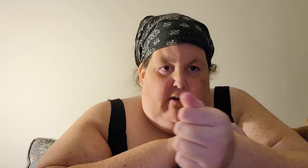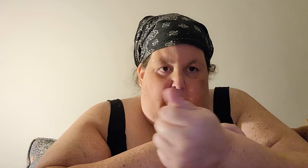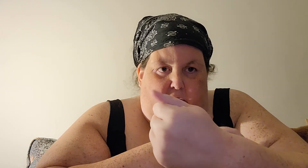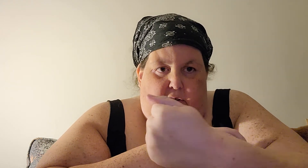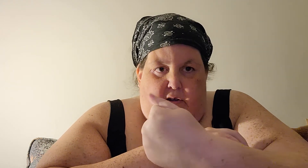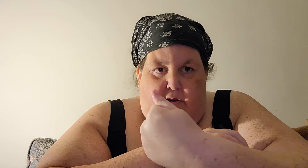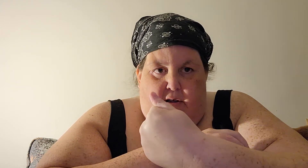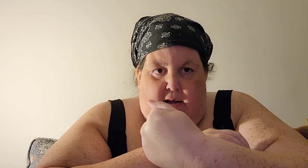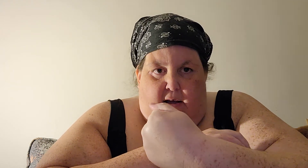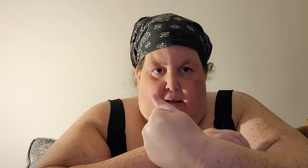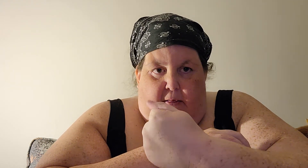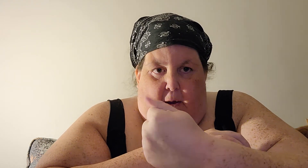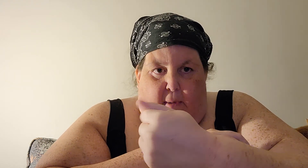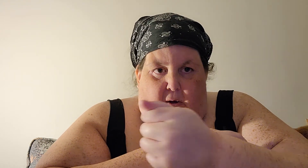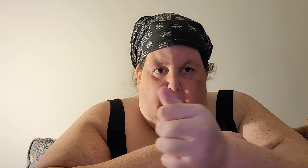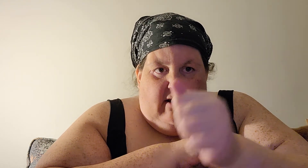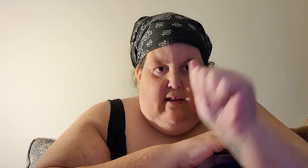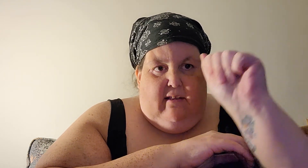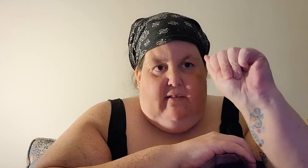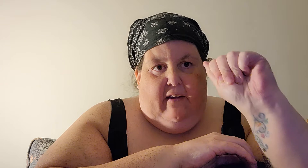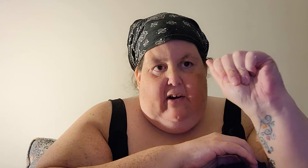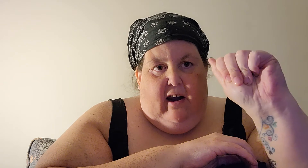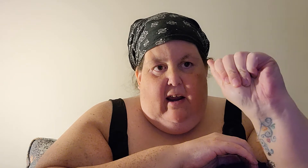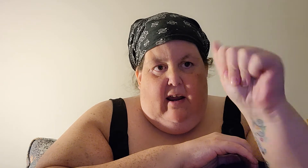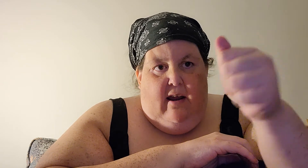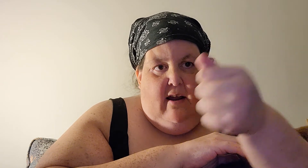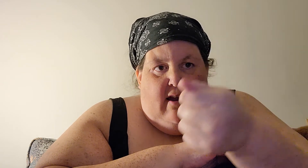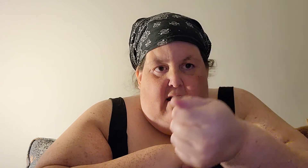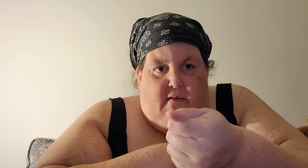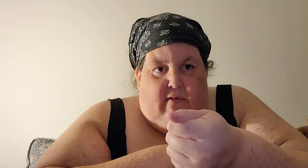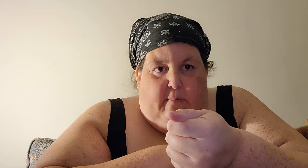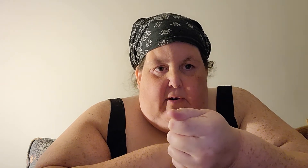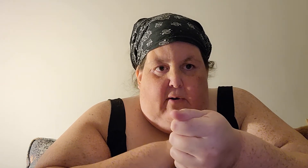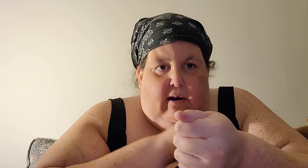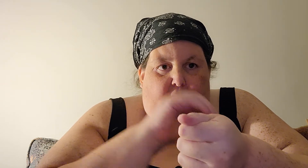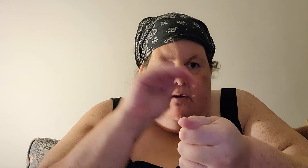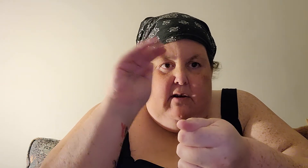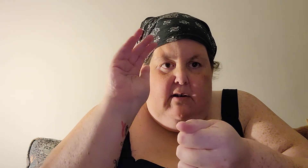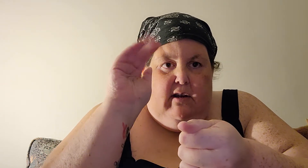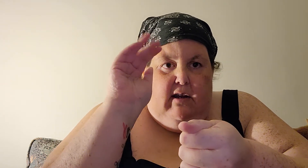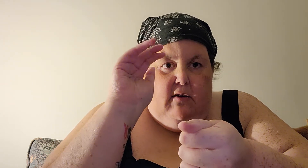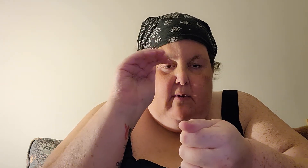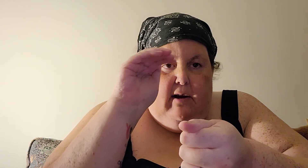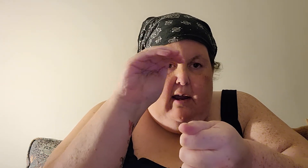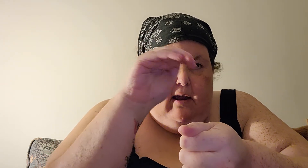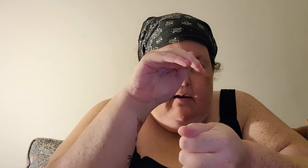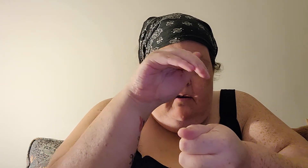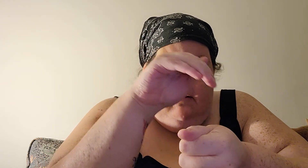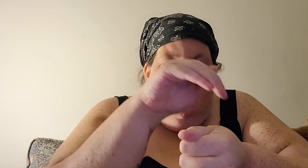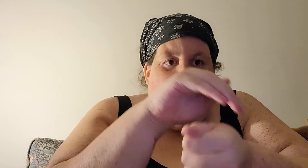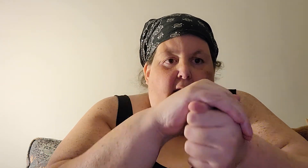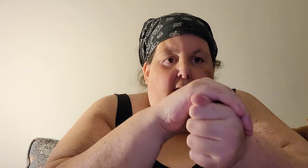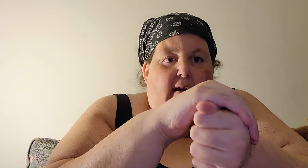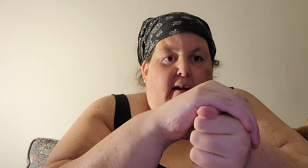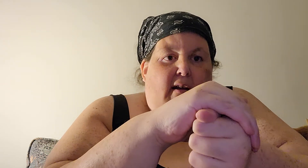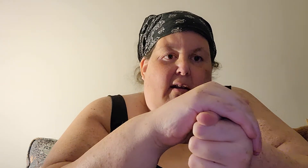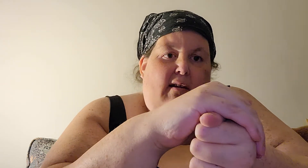little thumb out like the letter A, flip it around, take your one hand.